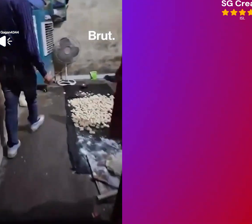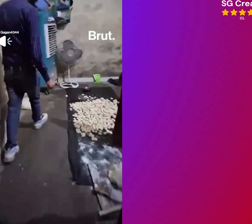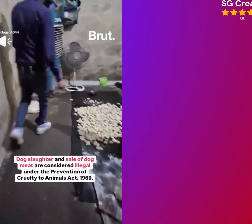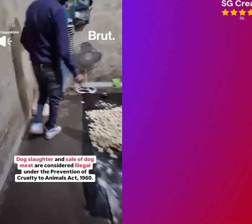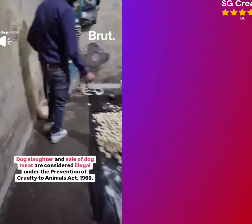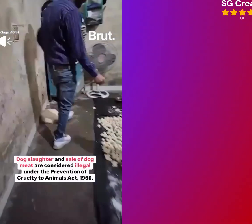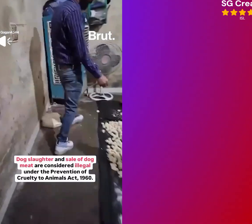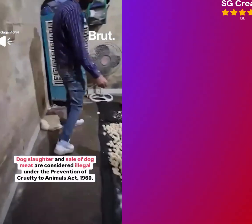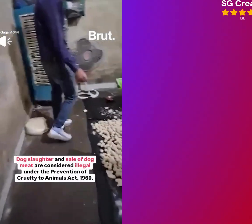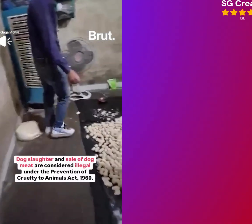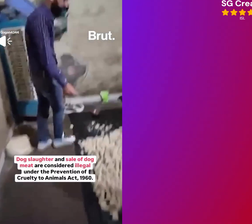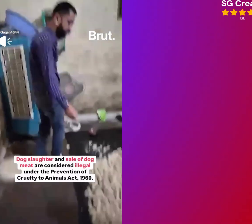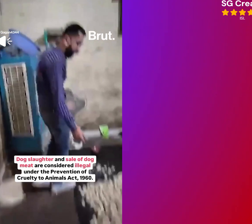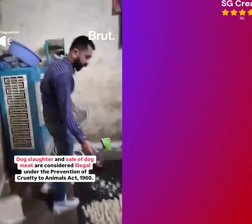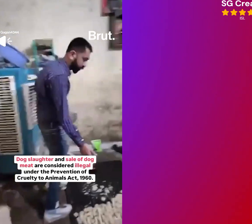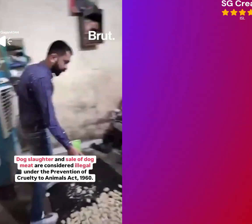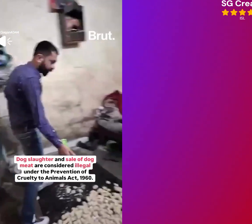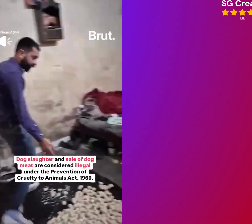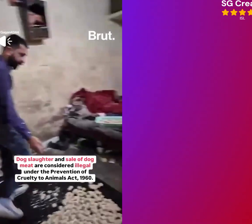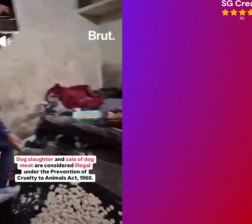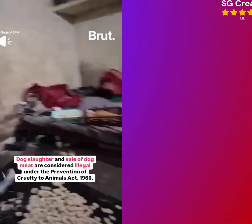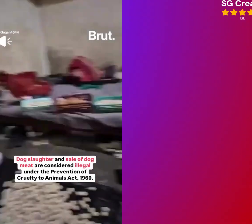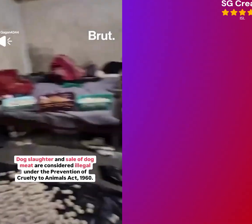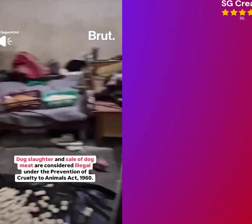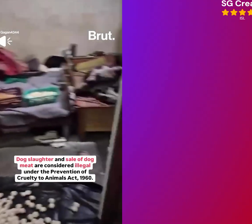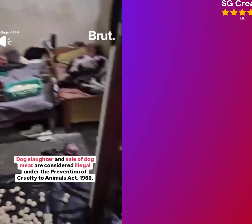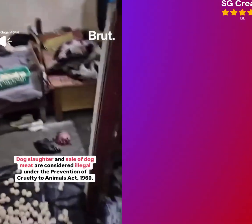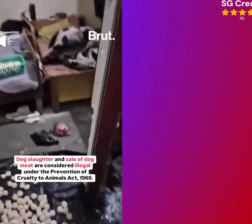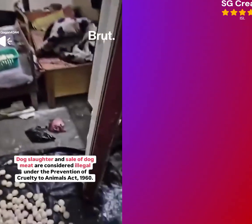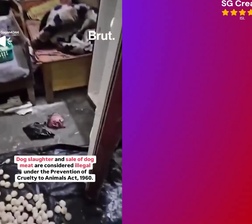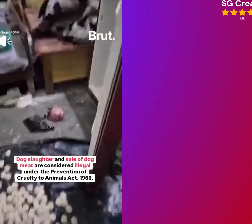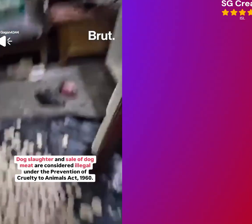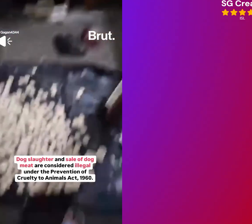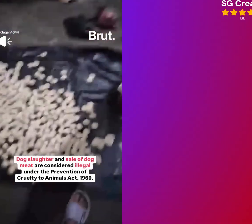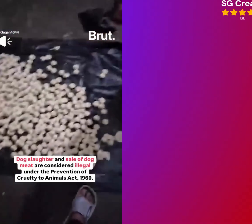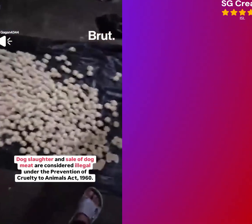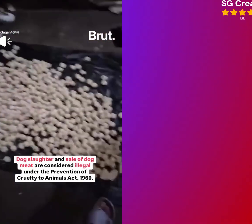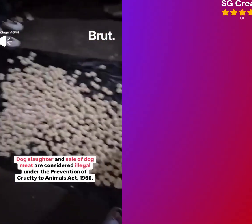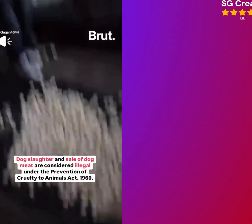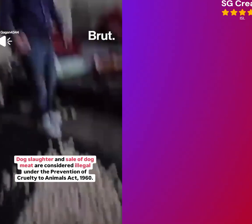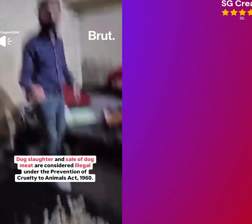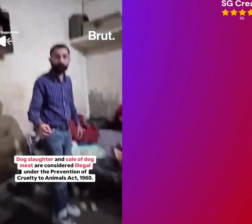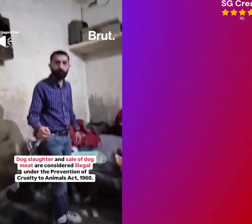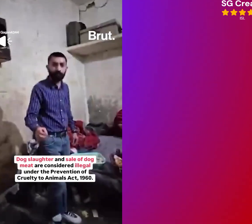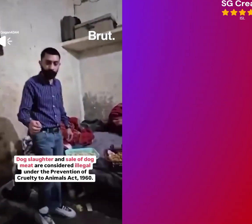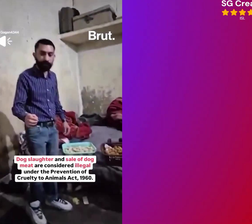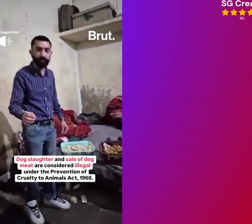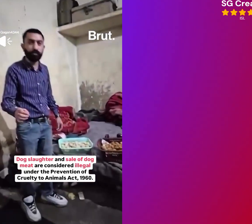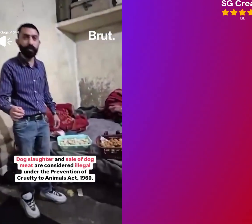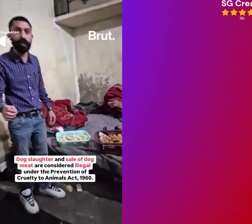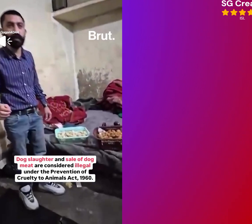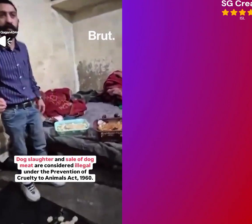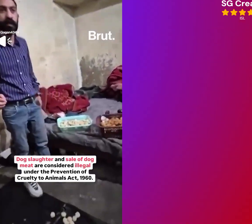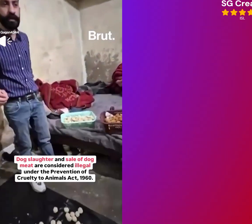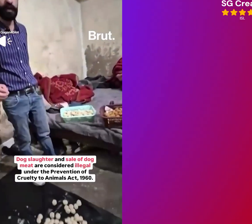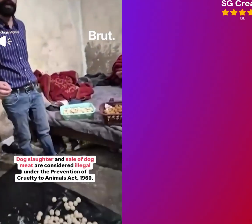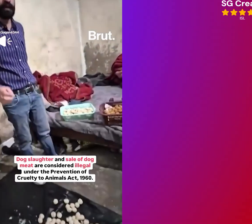in momos and the dangers associated with it, here's a summary of the available information. Health risks.